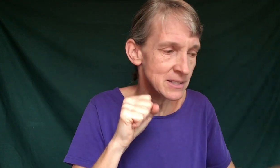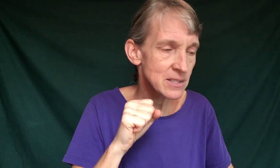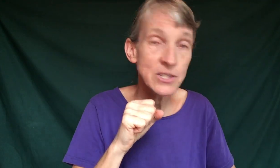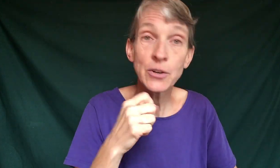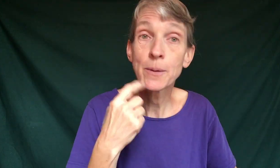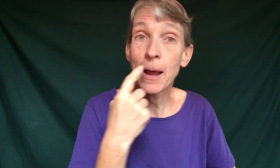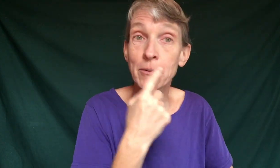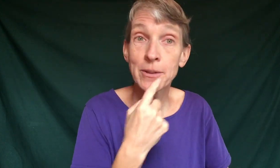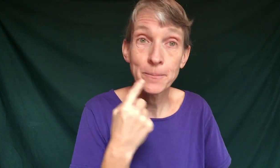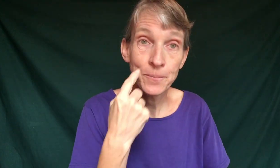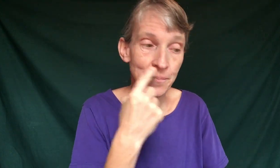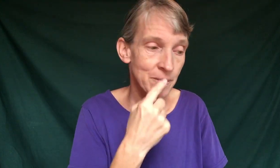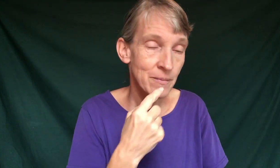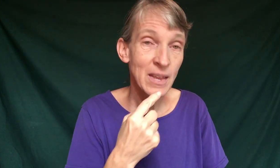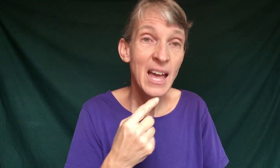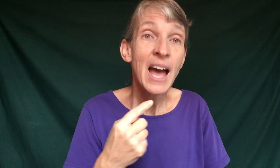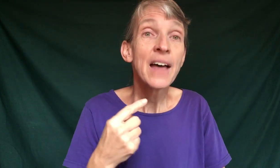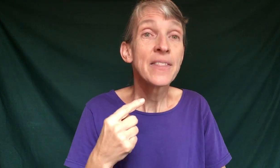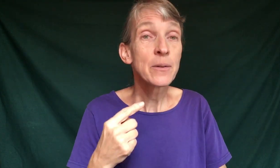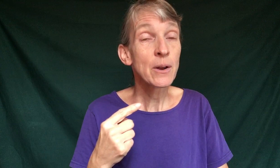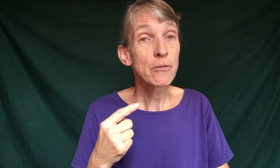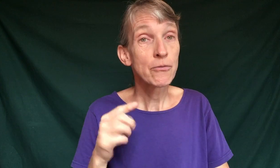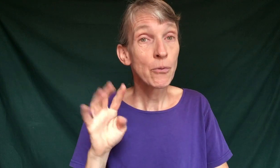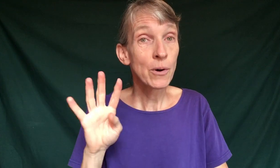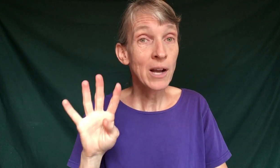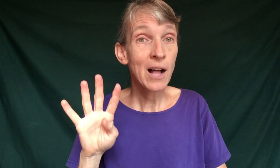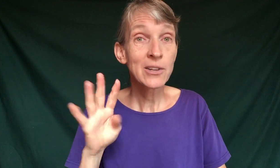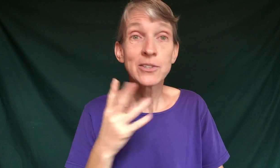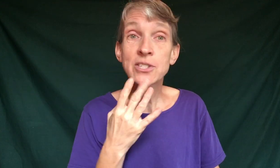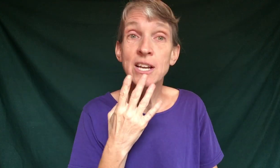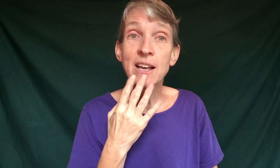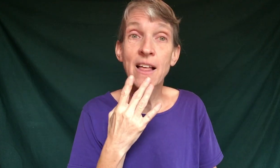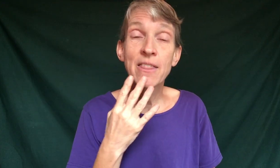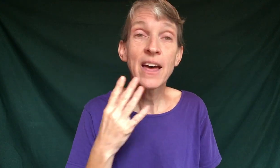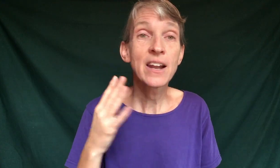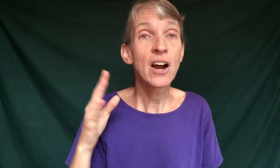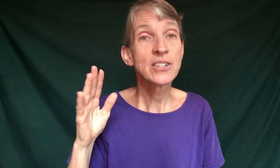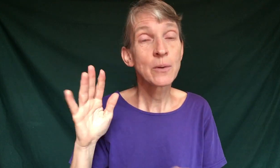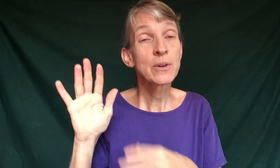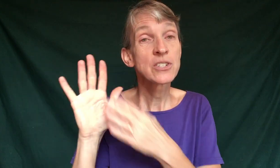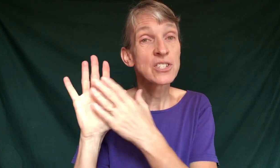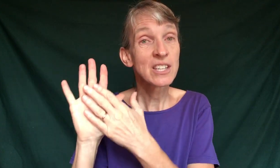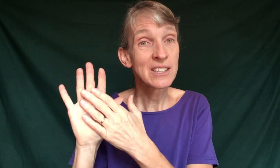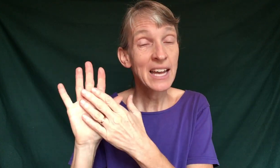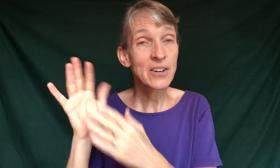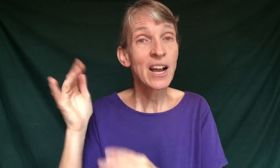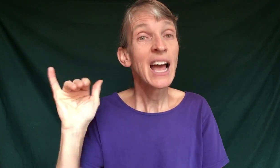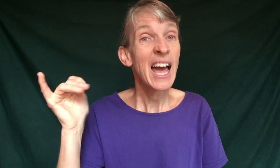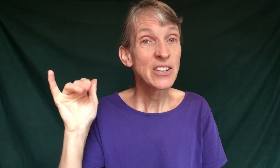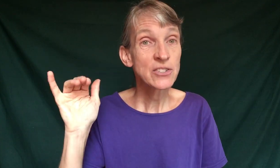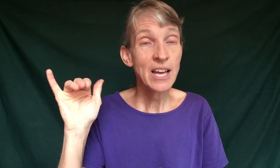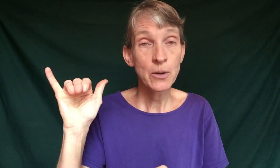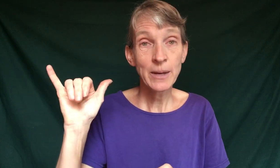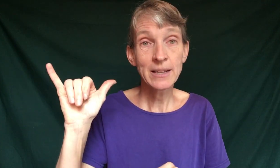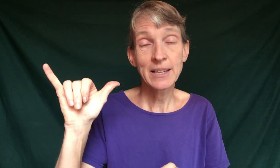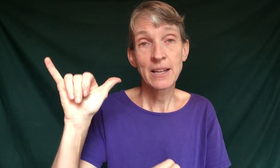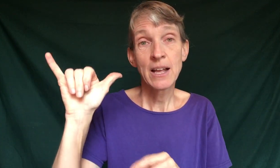it's near your mouth. Then there are four colors that are done with just the letter, and you just kind of wiggle it.